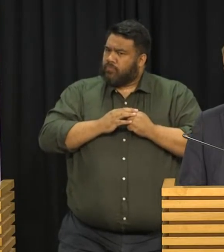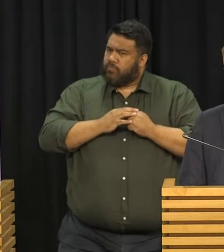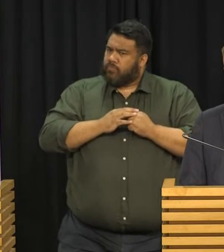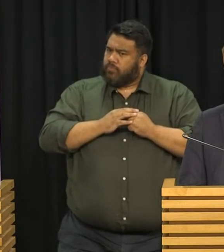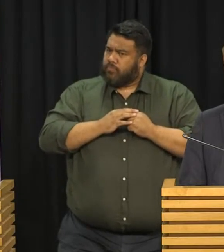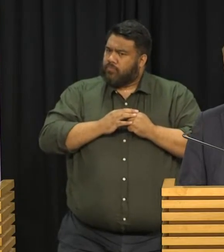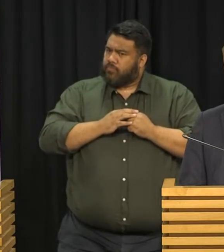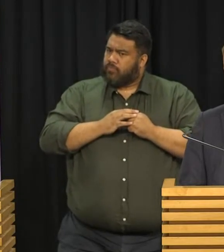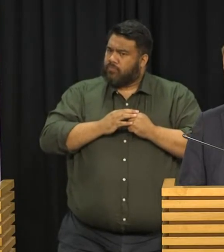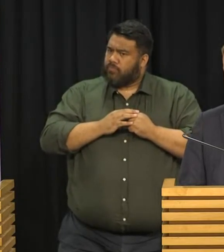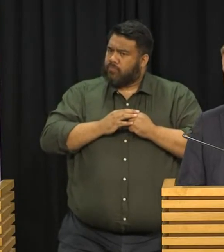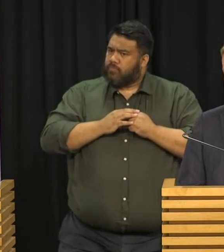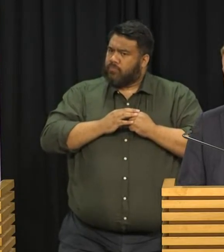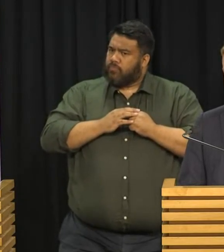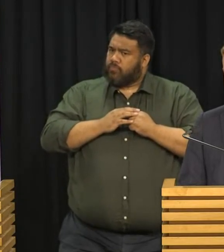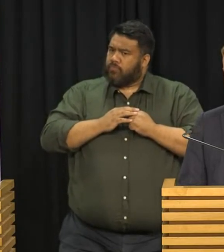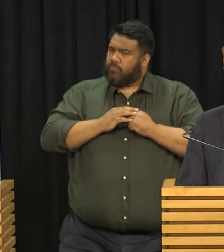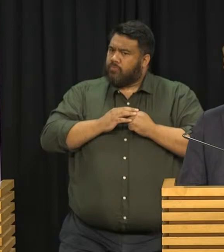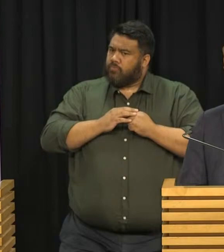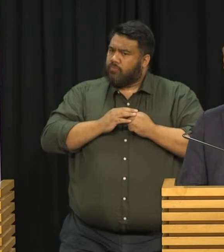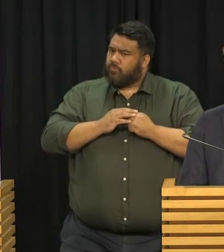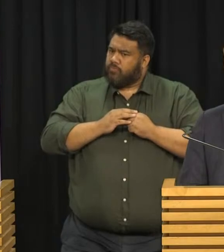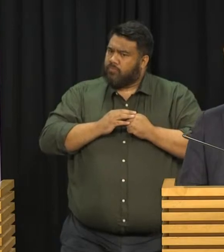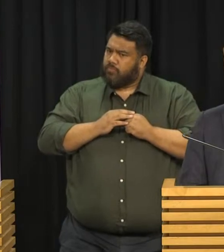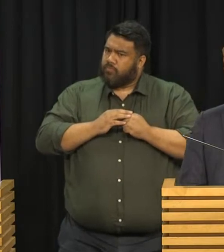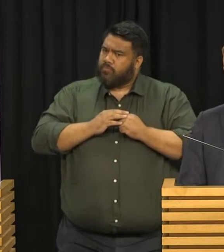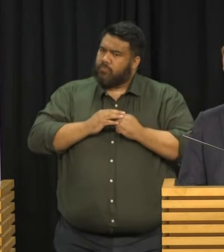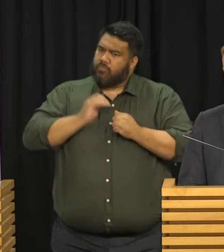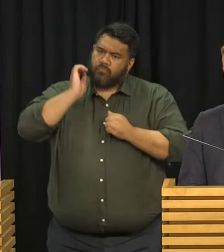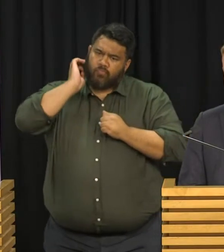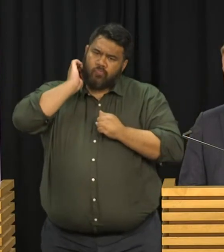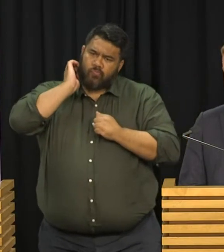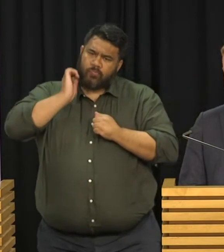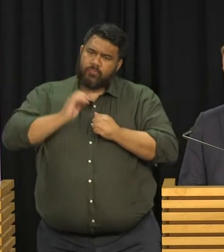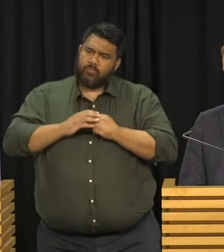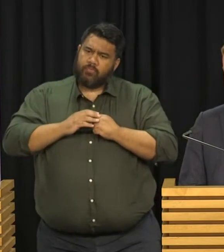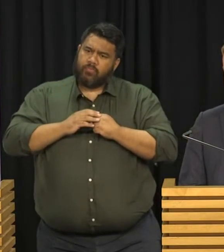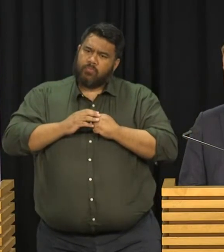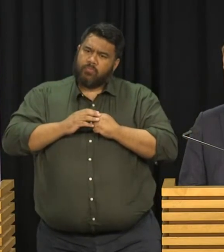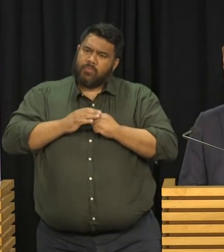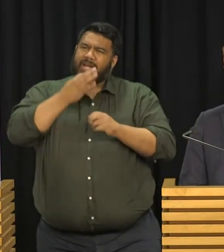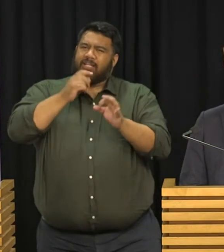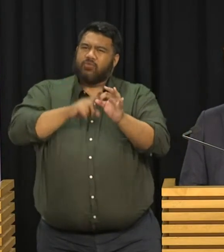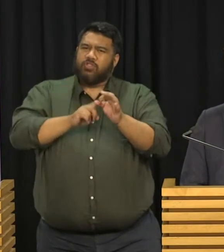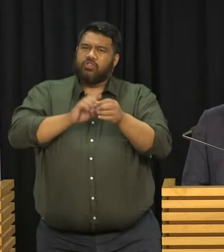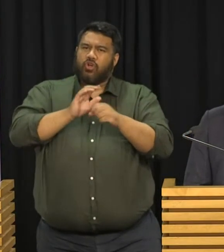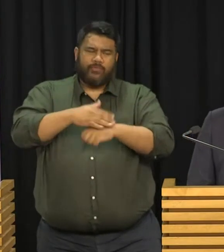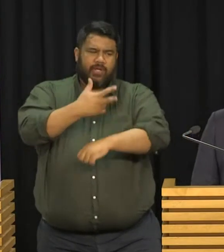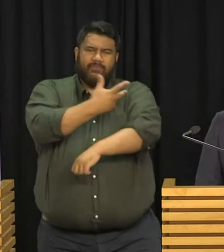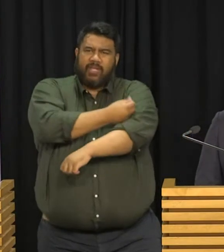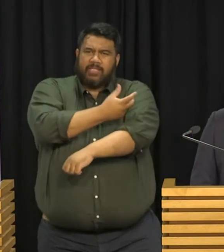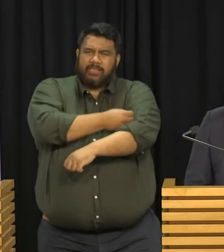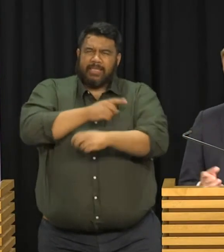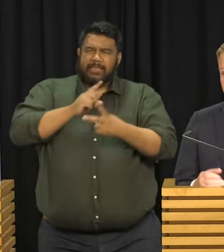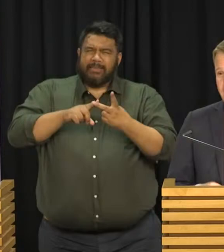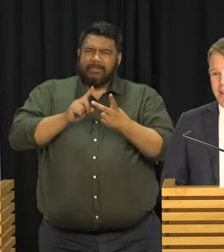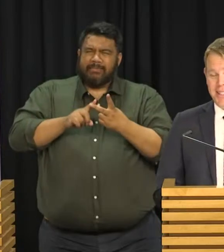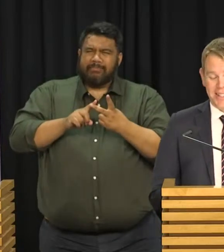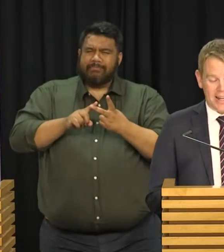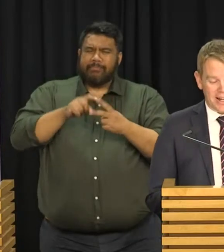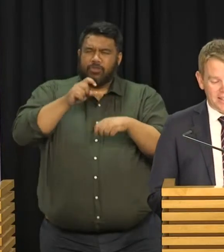thinking in this? Because there's been quite a lot of results out of Israel about how much asymptomatic infection is stopped as well. In terms of, I